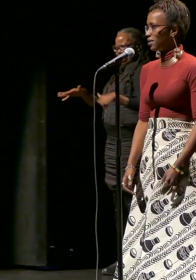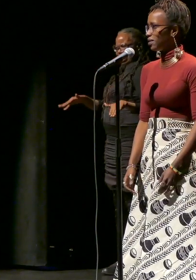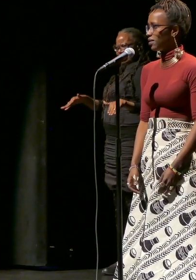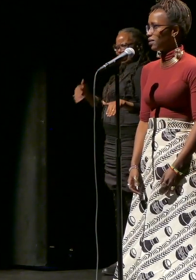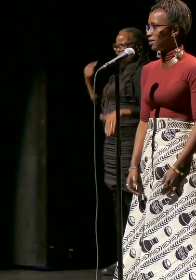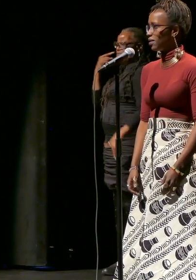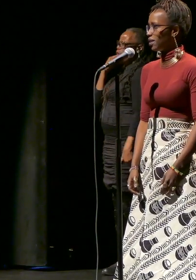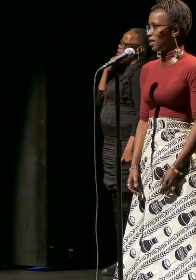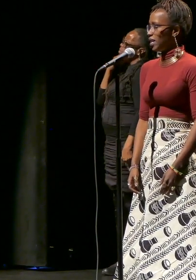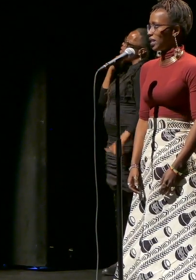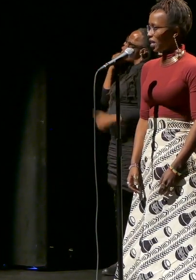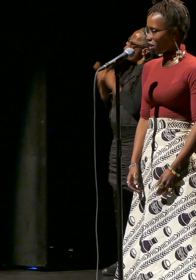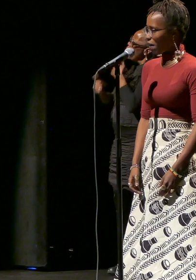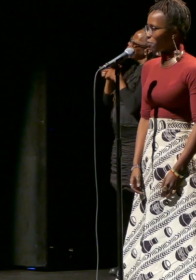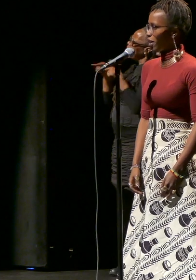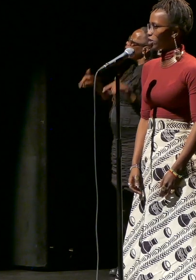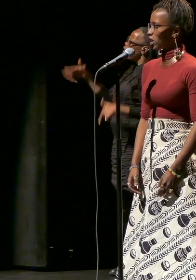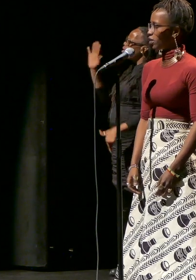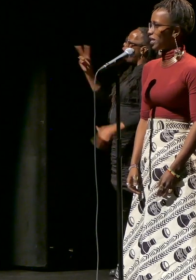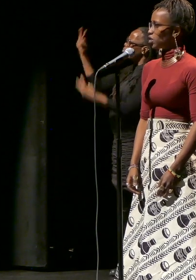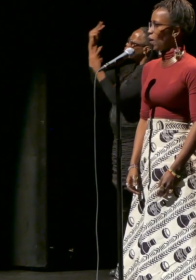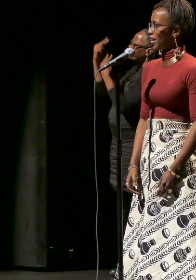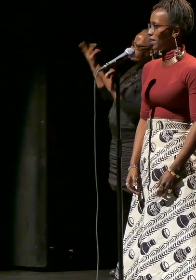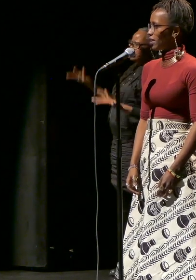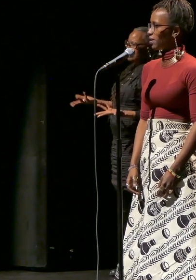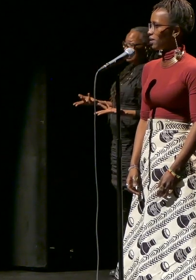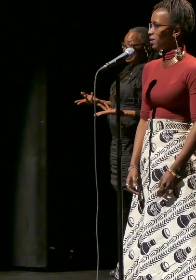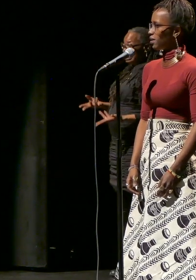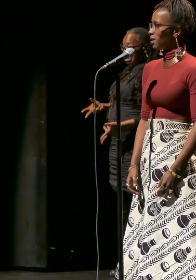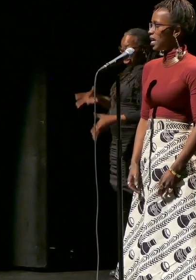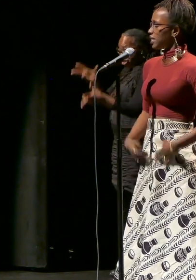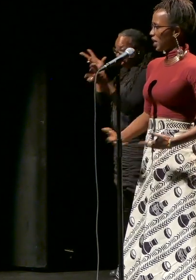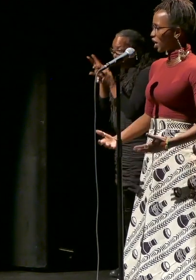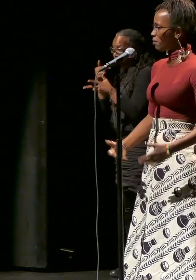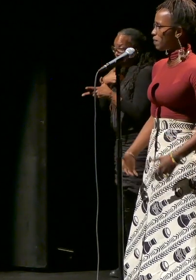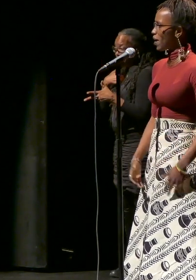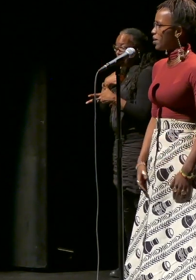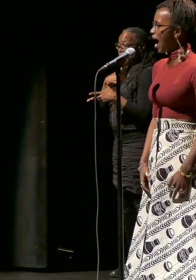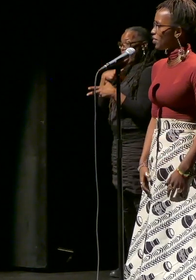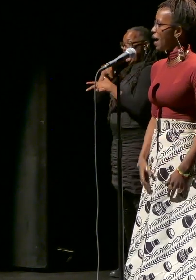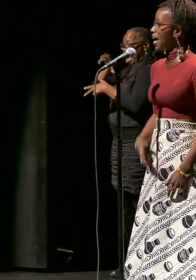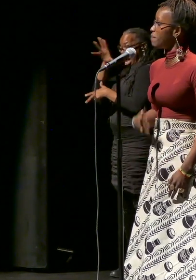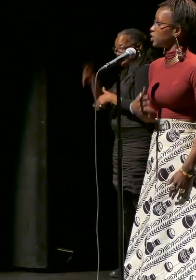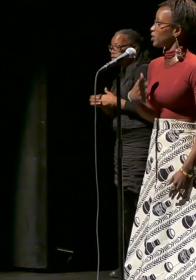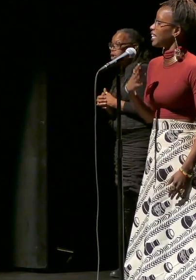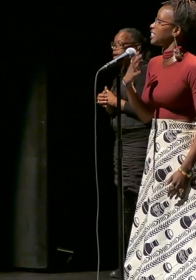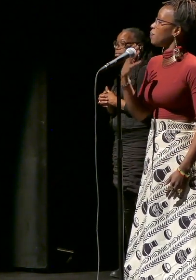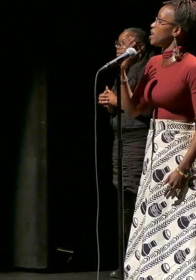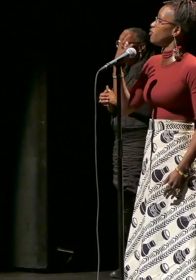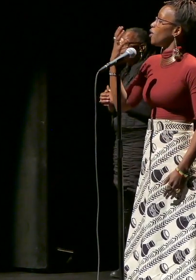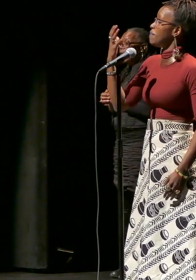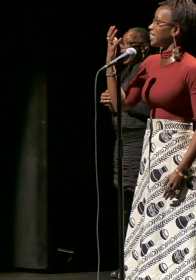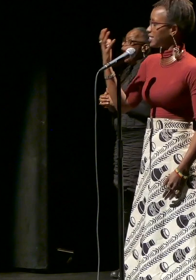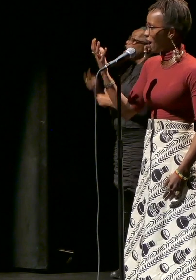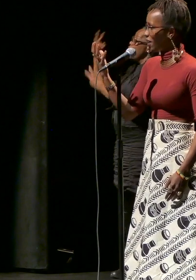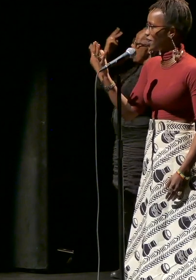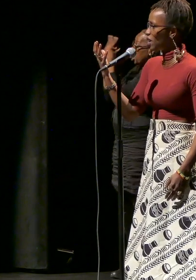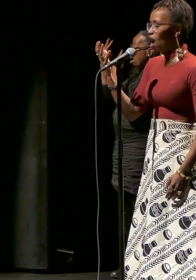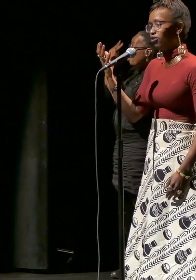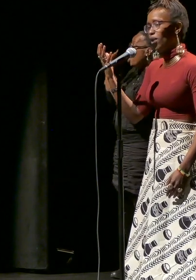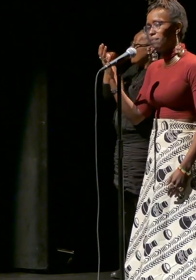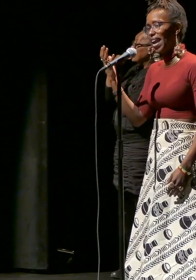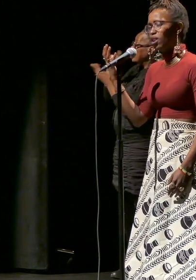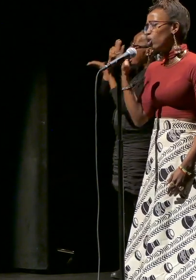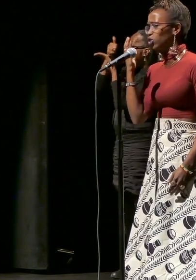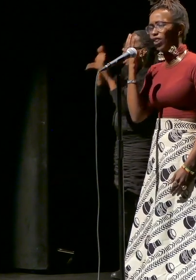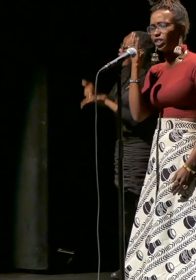listen? Did he hear my prayers clearly in Swahili? Did he hear me better now that my amens were sent up in a foreign man's tongue,